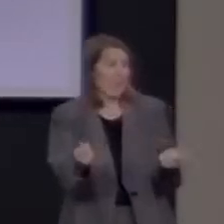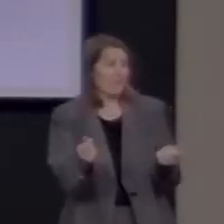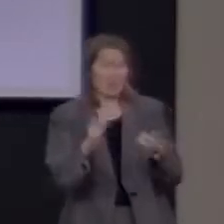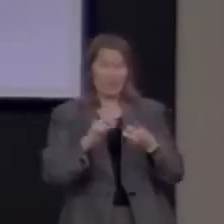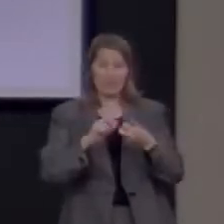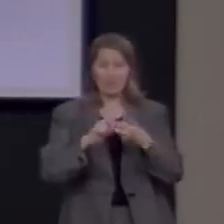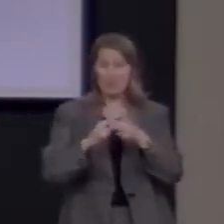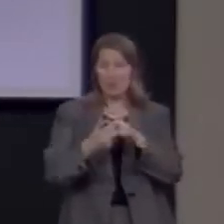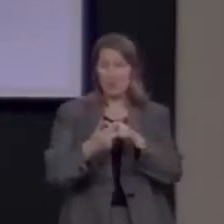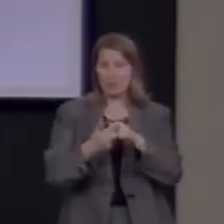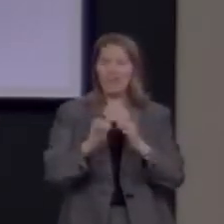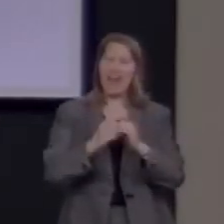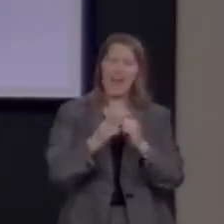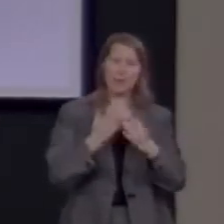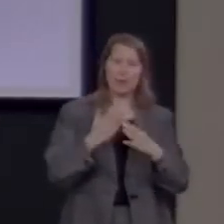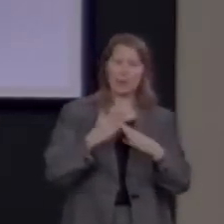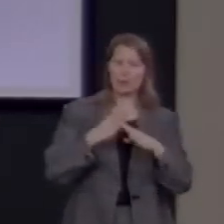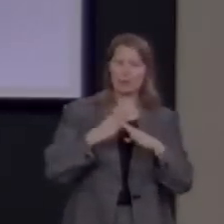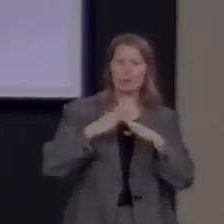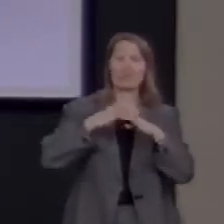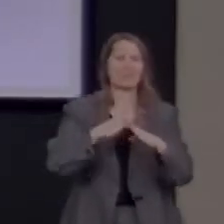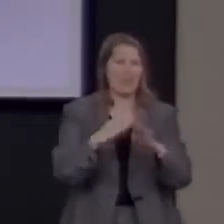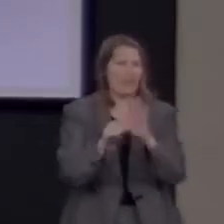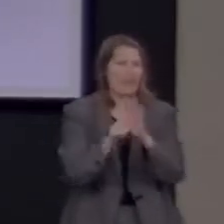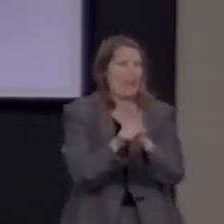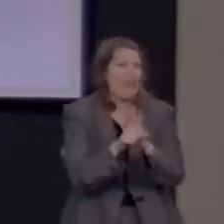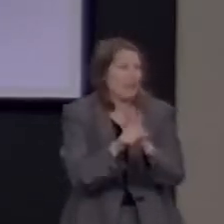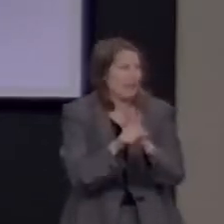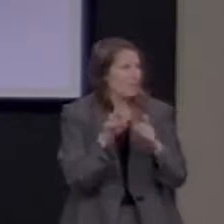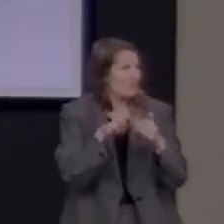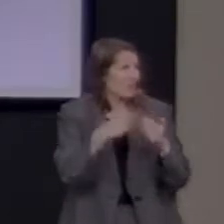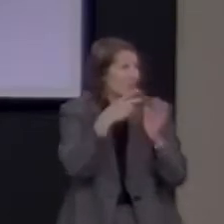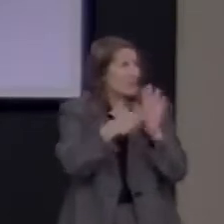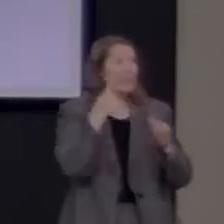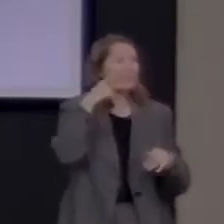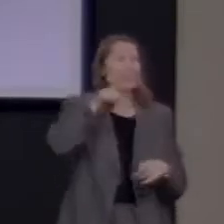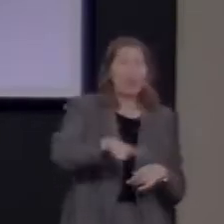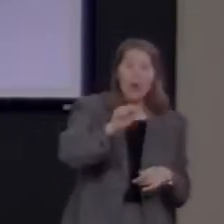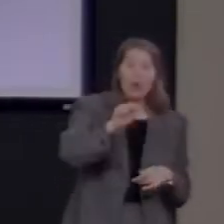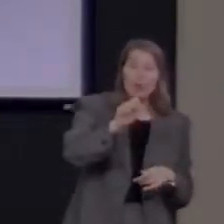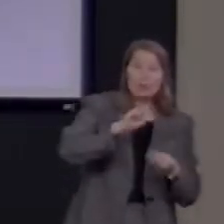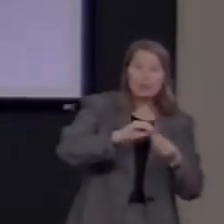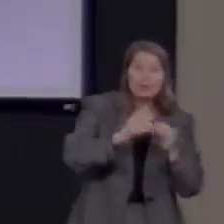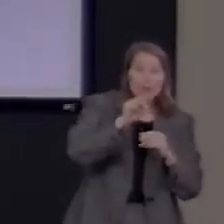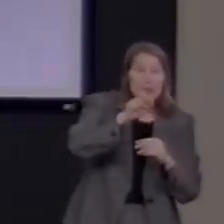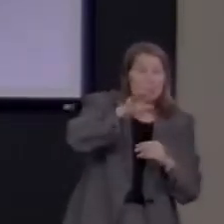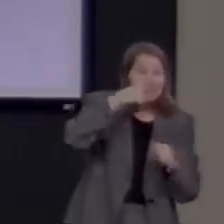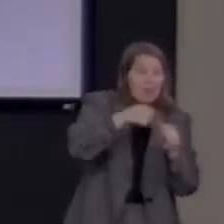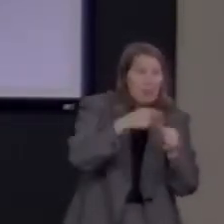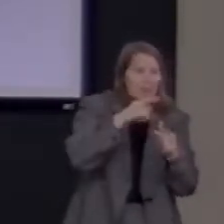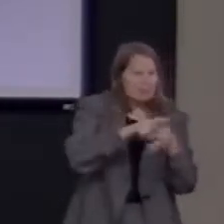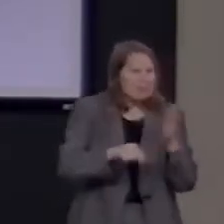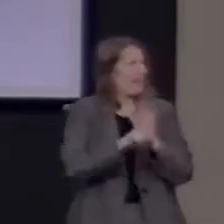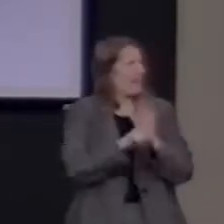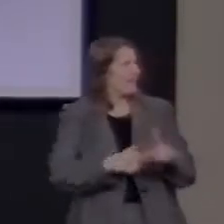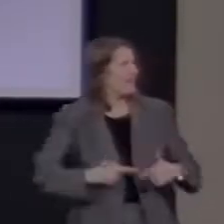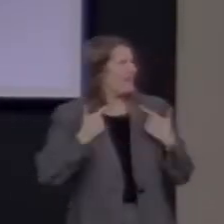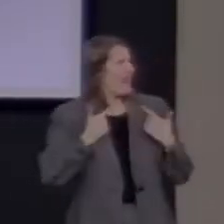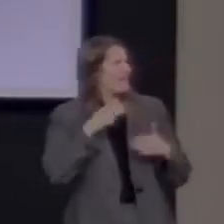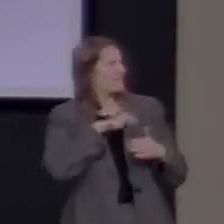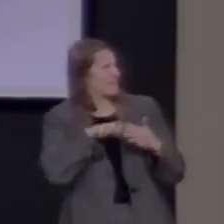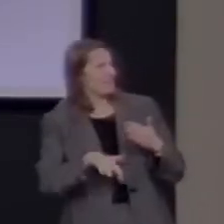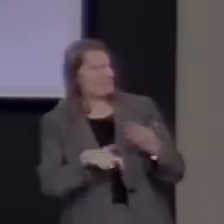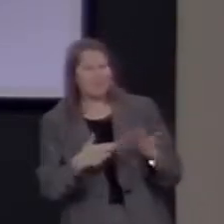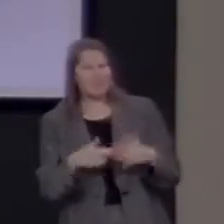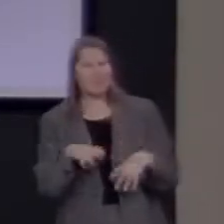and to preventing some of these adverse effects of low numeracy that I showed you at the very beginning. But we're still faced with this